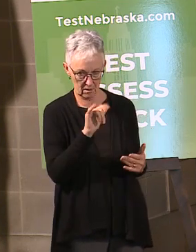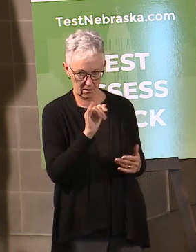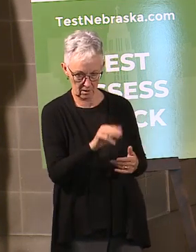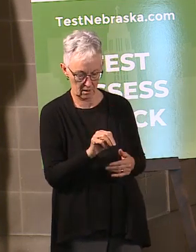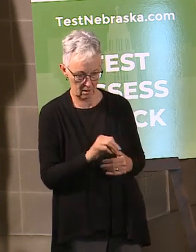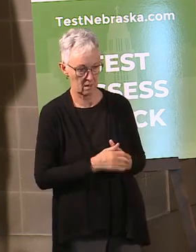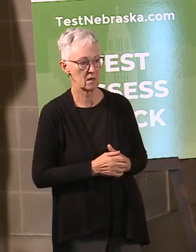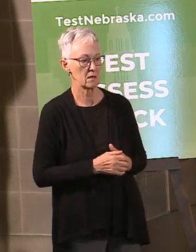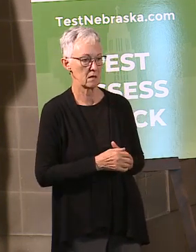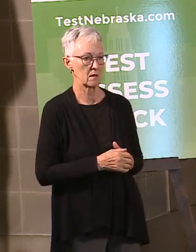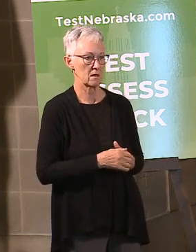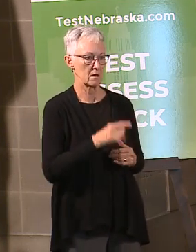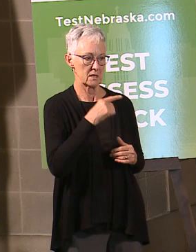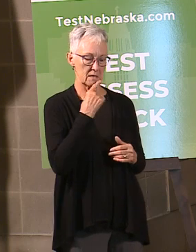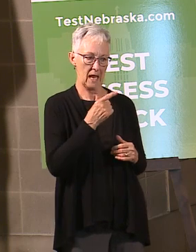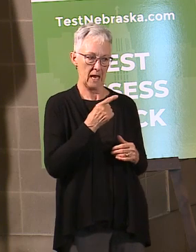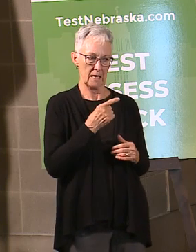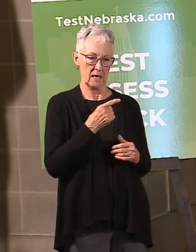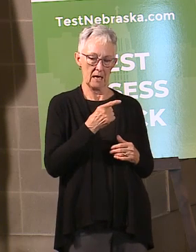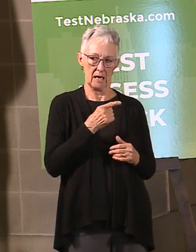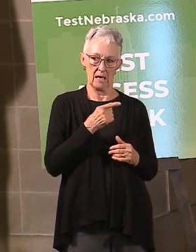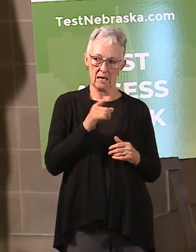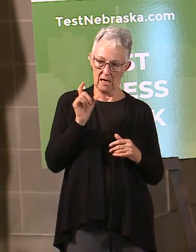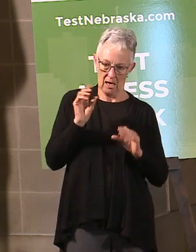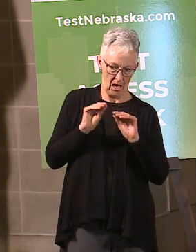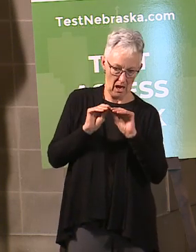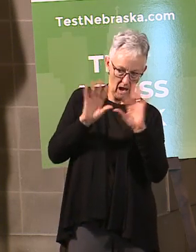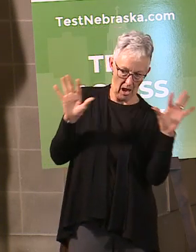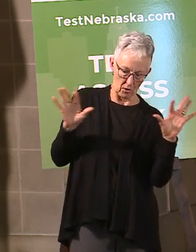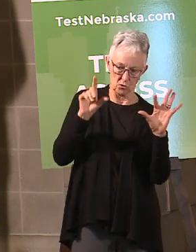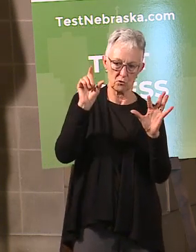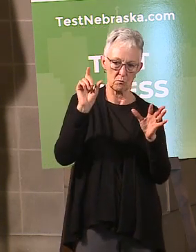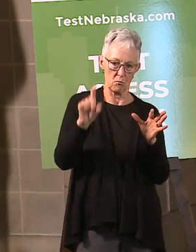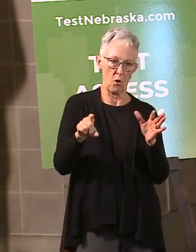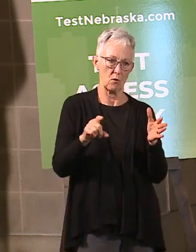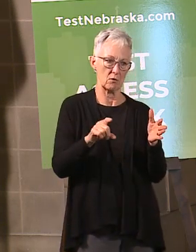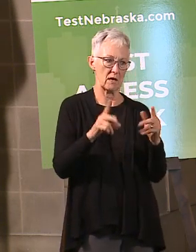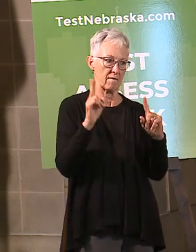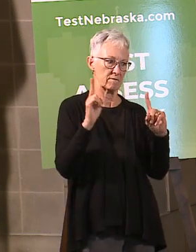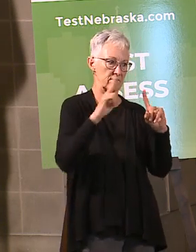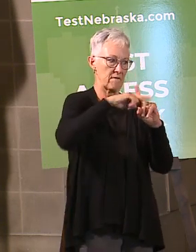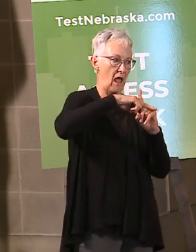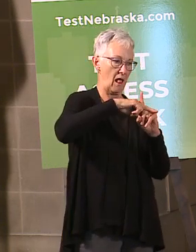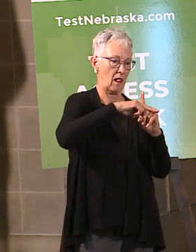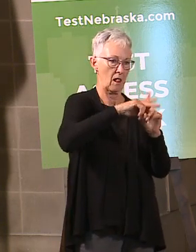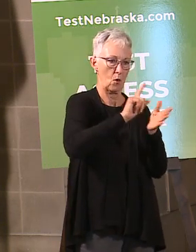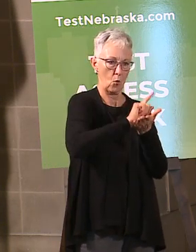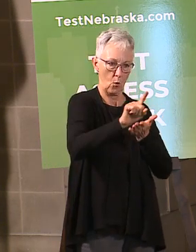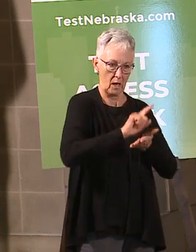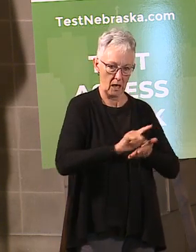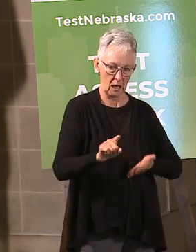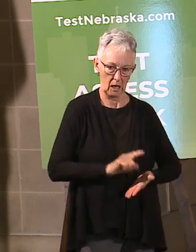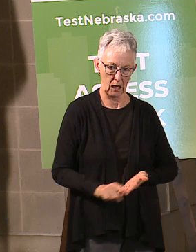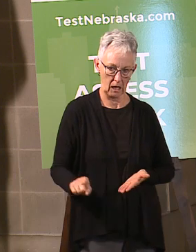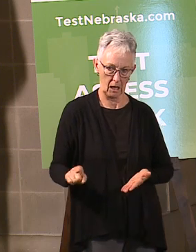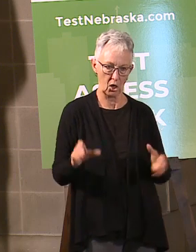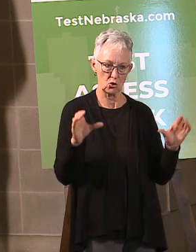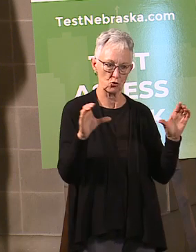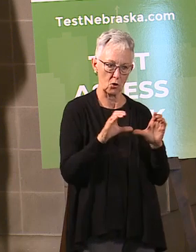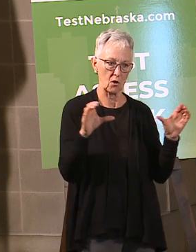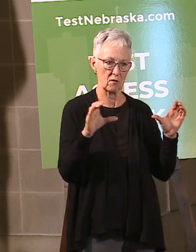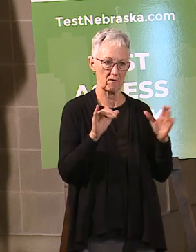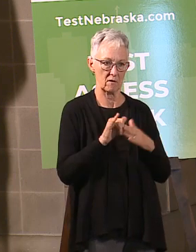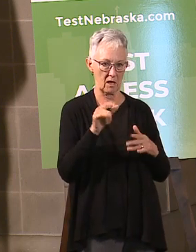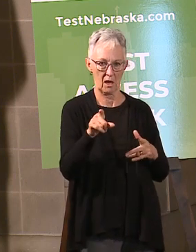clear when a claimant files their claim that they have to file a weekly certification of eligibility, because that's the way unemployment programs are all